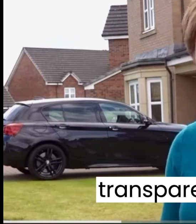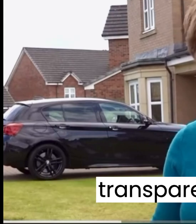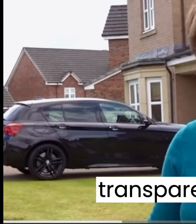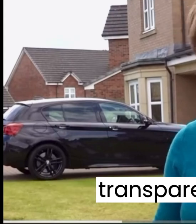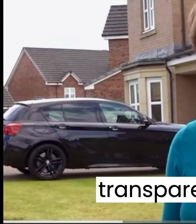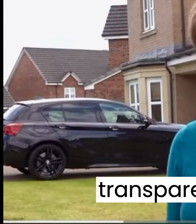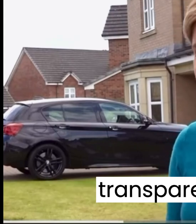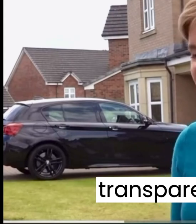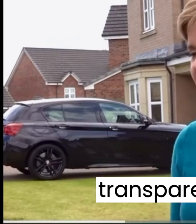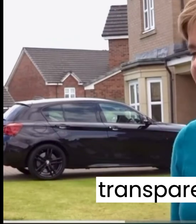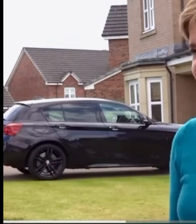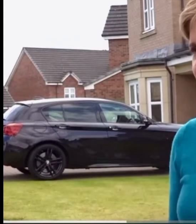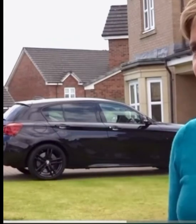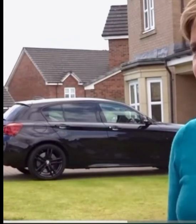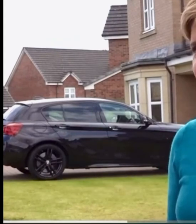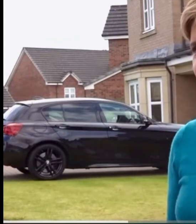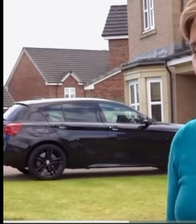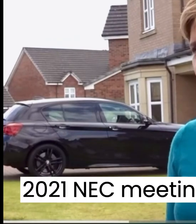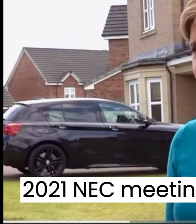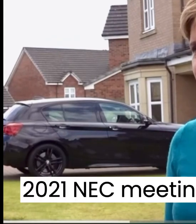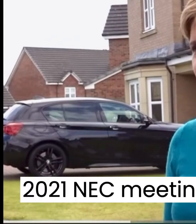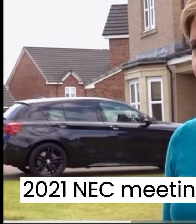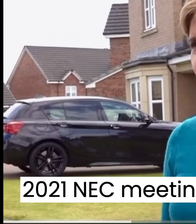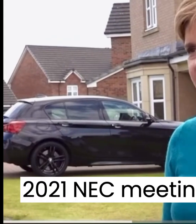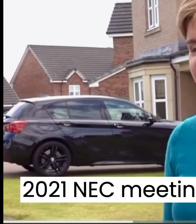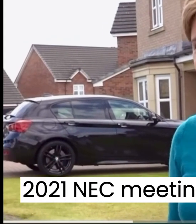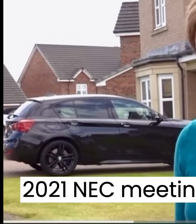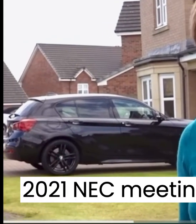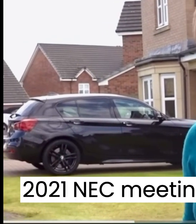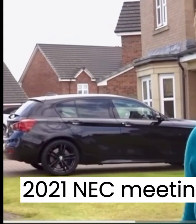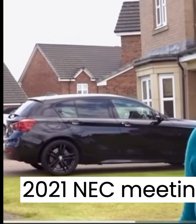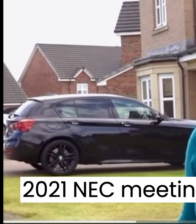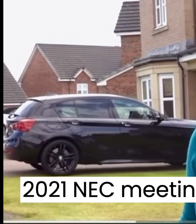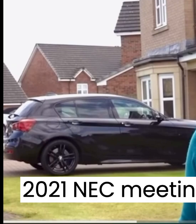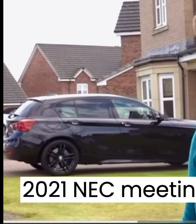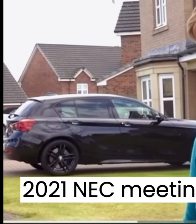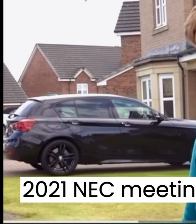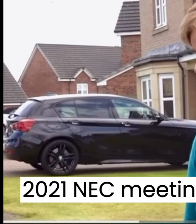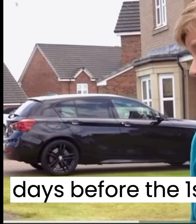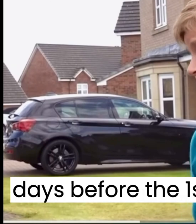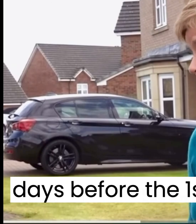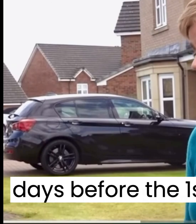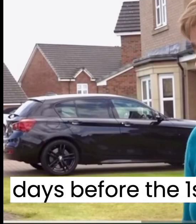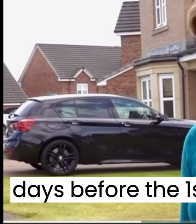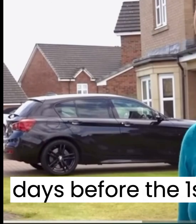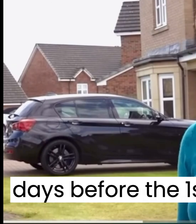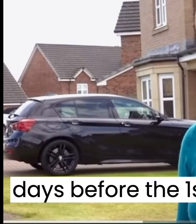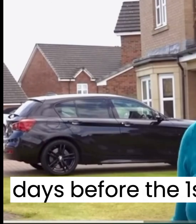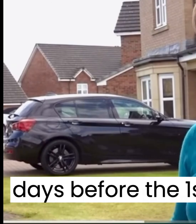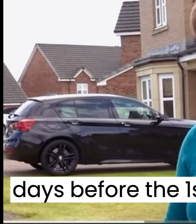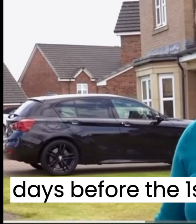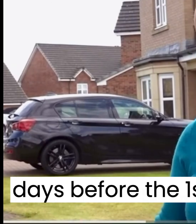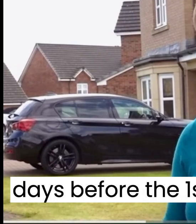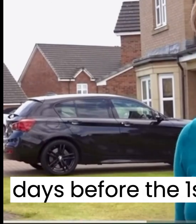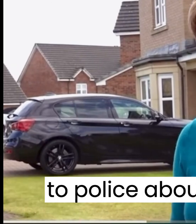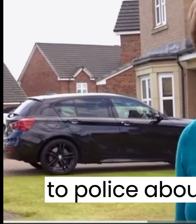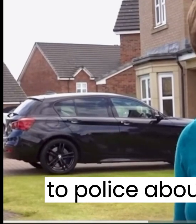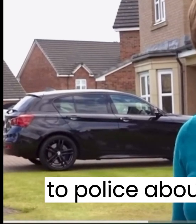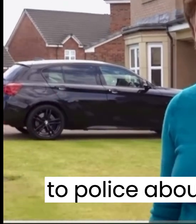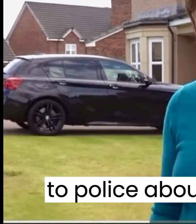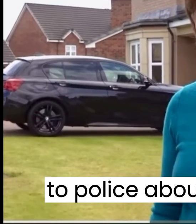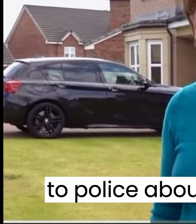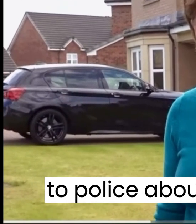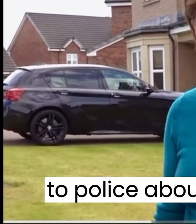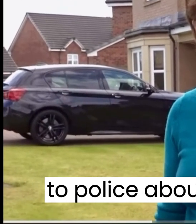about transparency. The March 2021 NEC meeting took place just a few days before the first complaint was made to